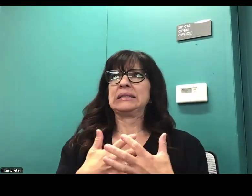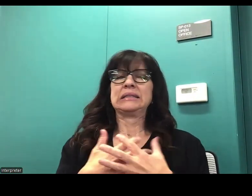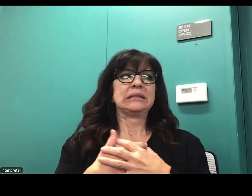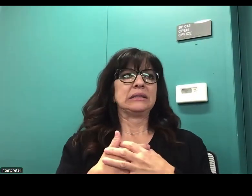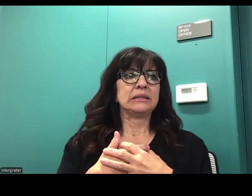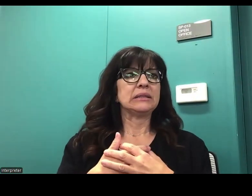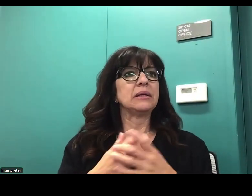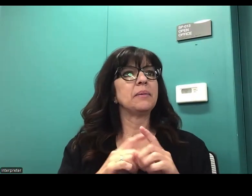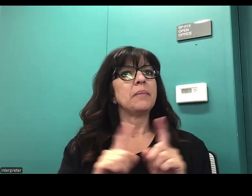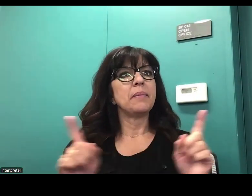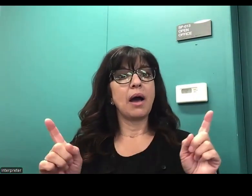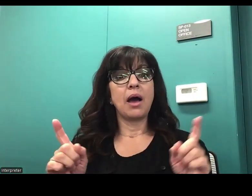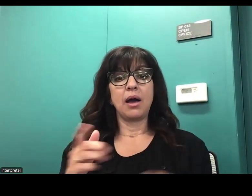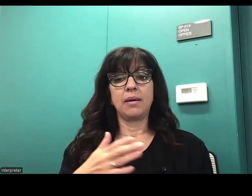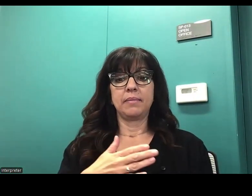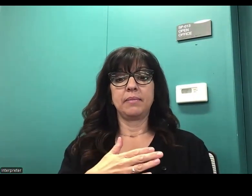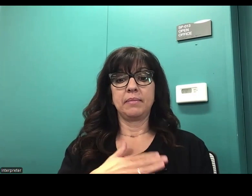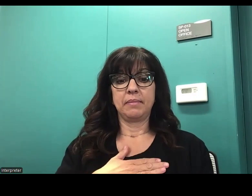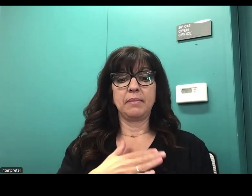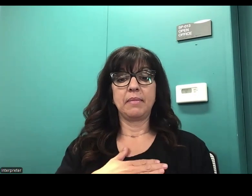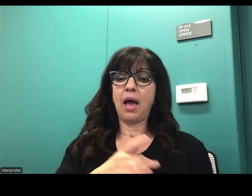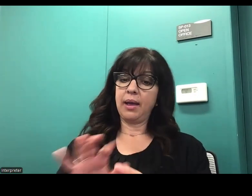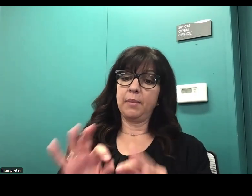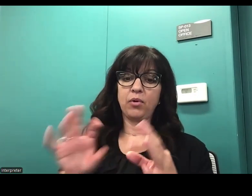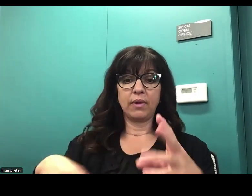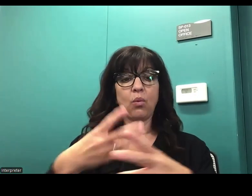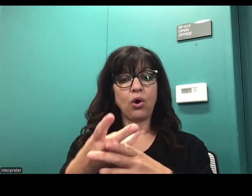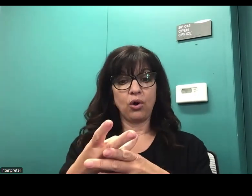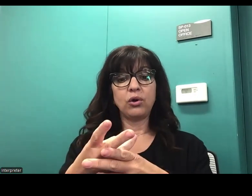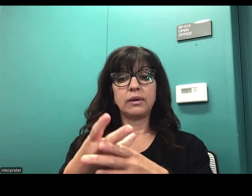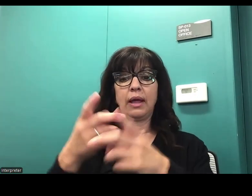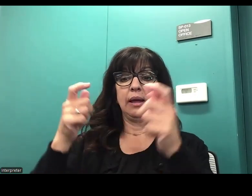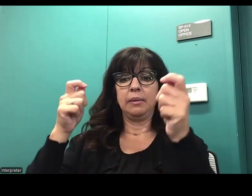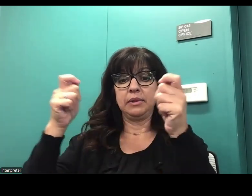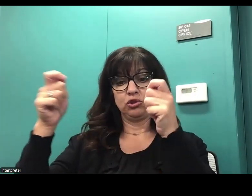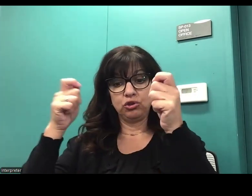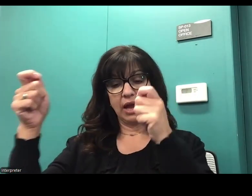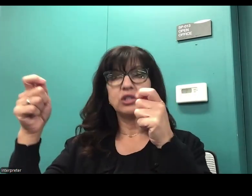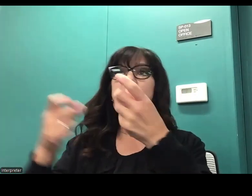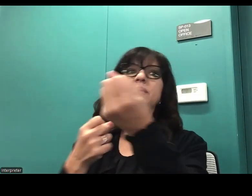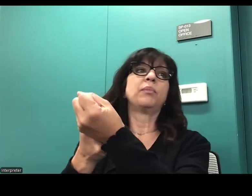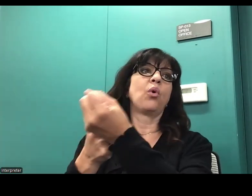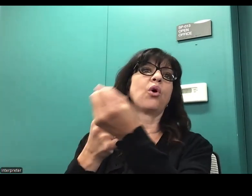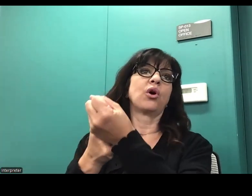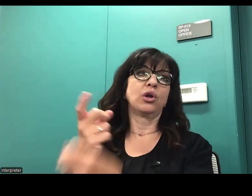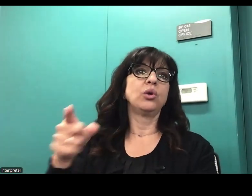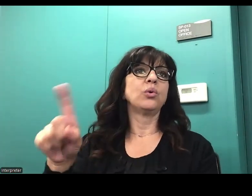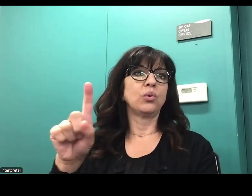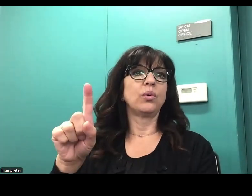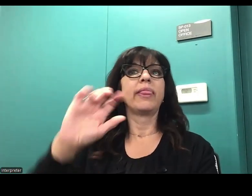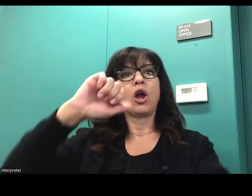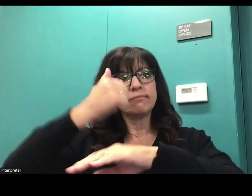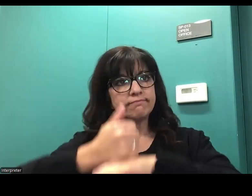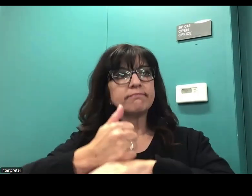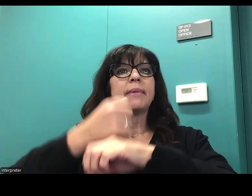But in my ideal world, the administration would back you up. That they're making